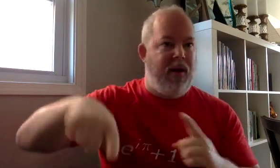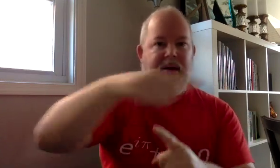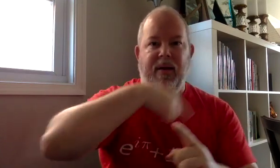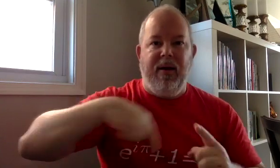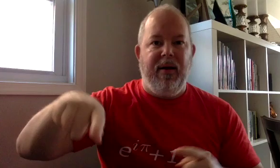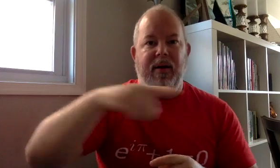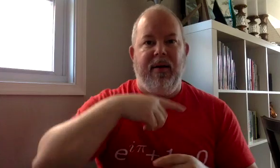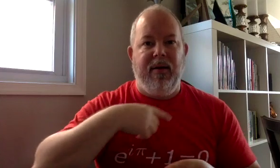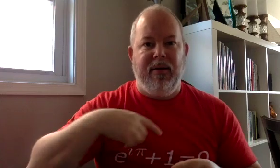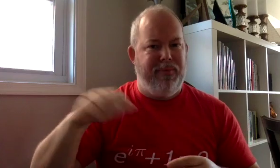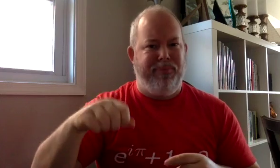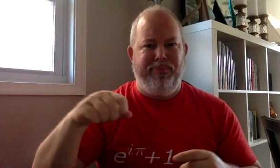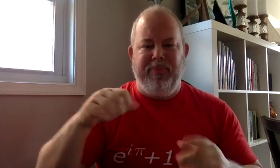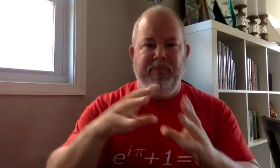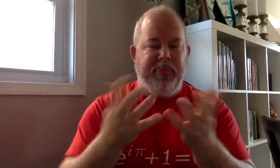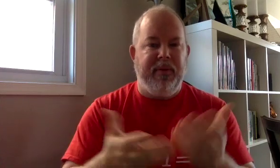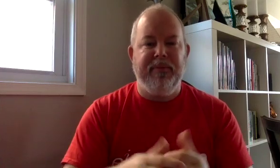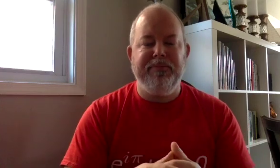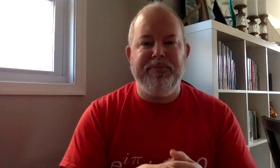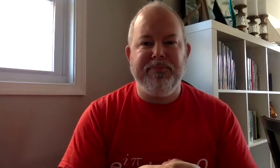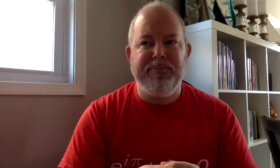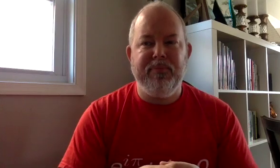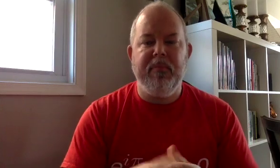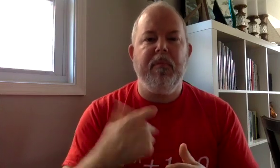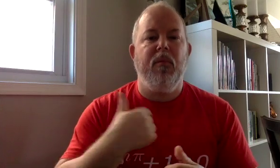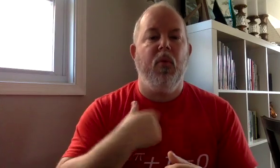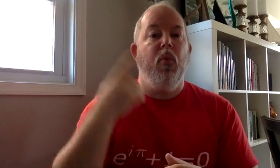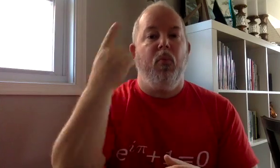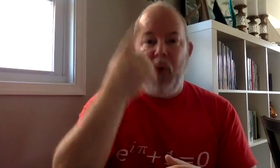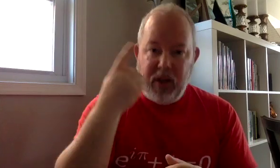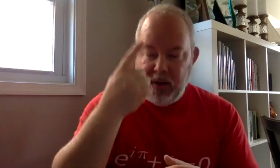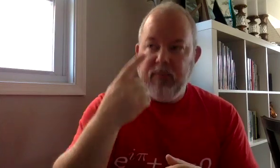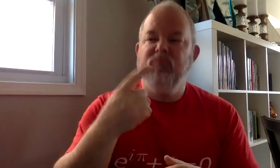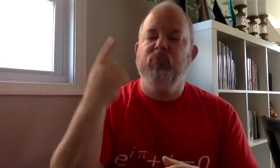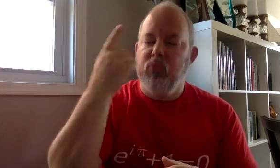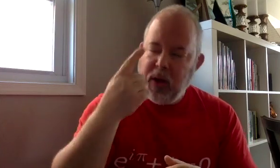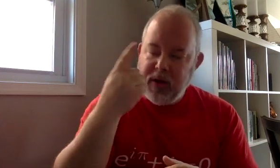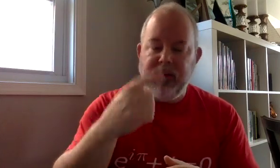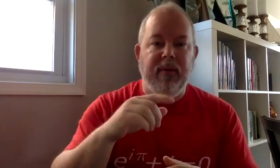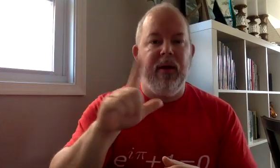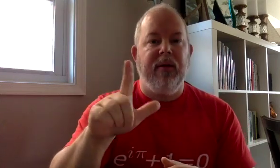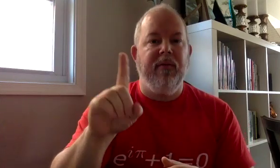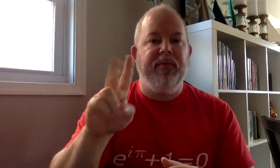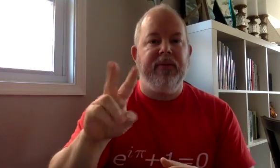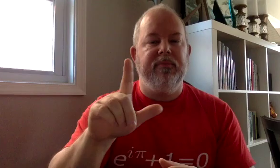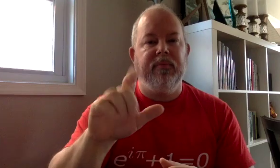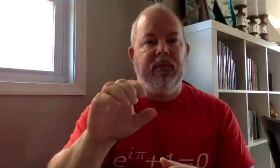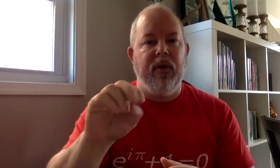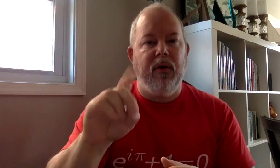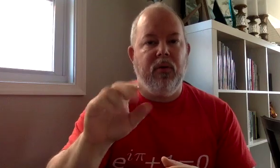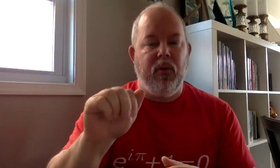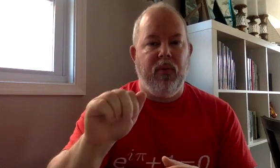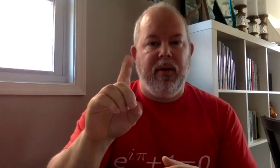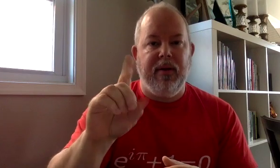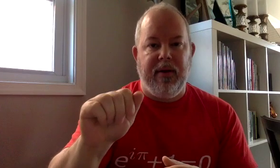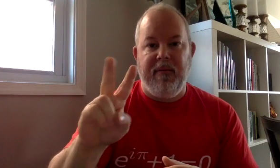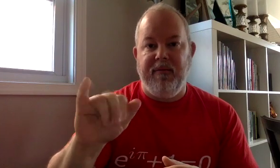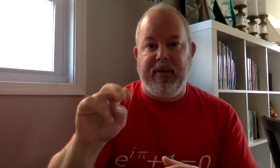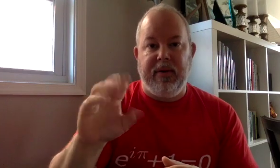Nina. She said this attack shows why Ukrainians need to fight as open Russian war with no